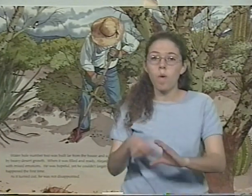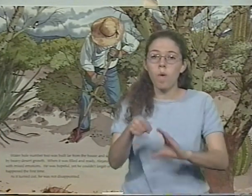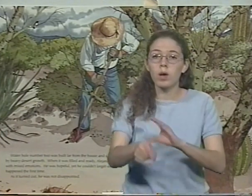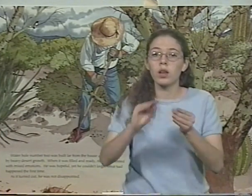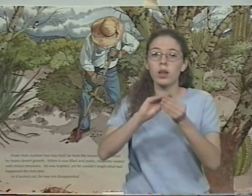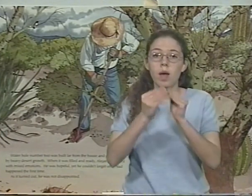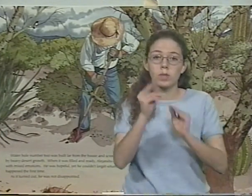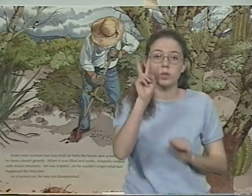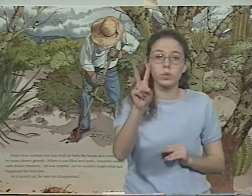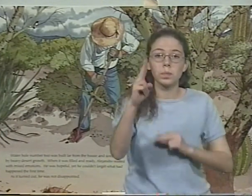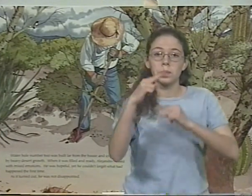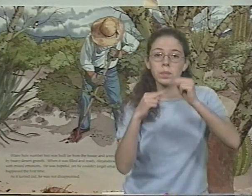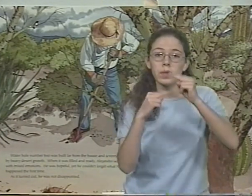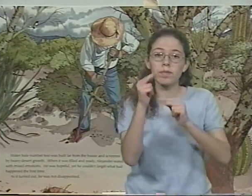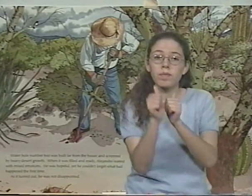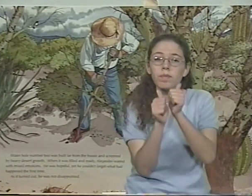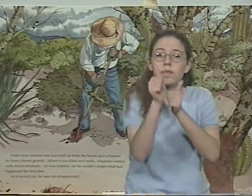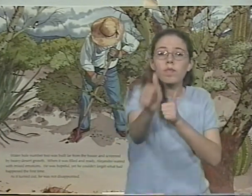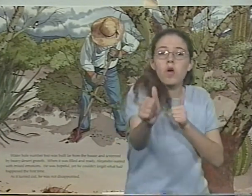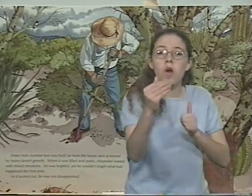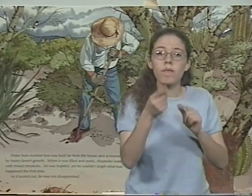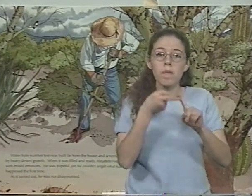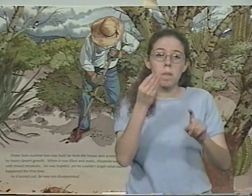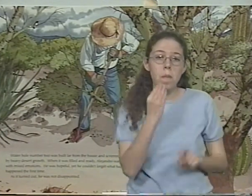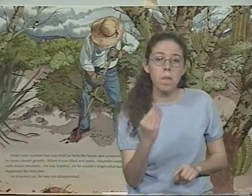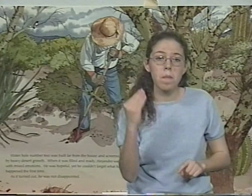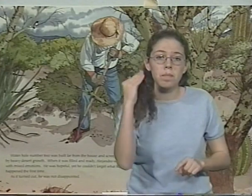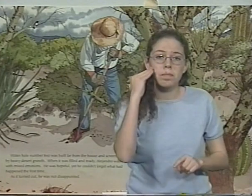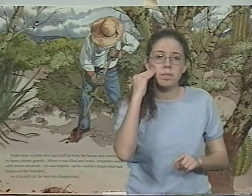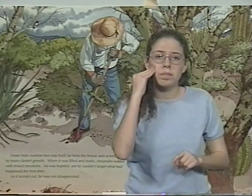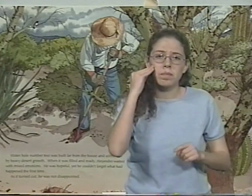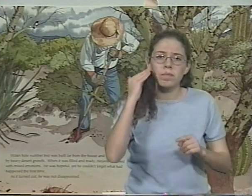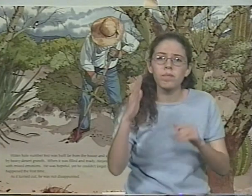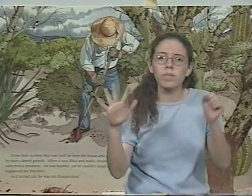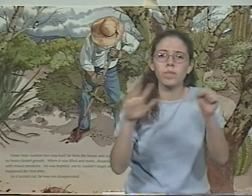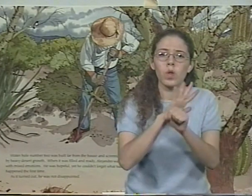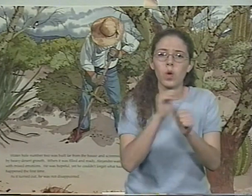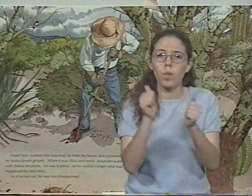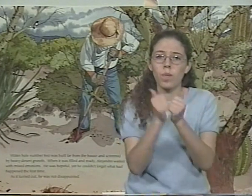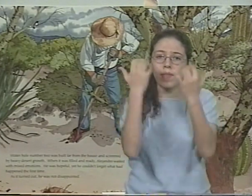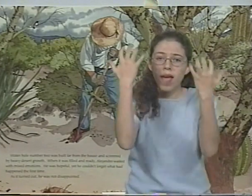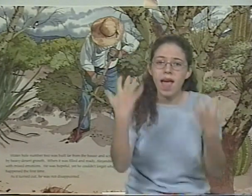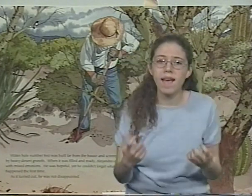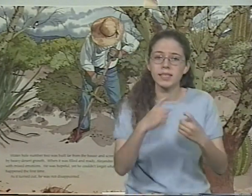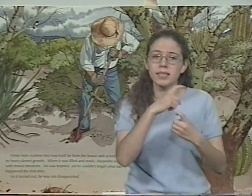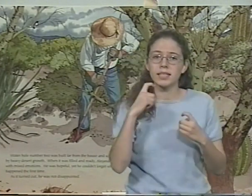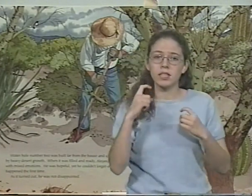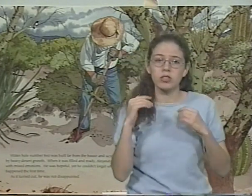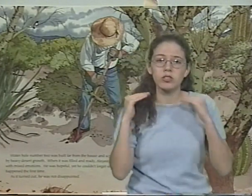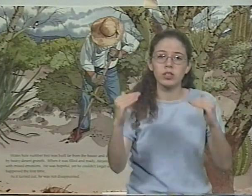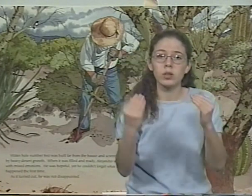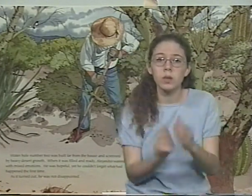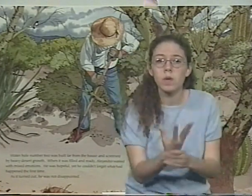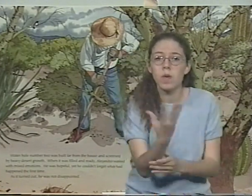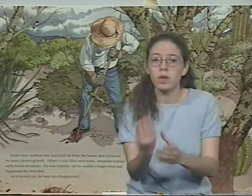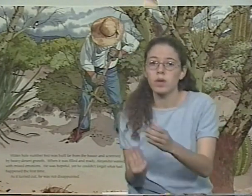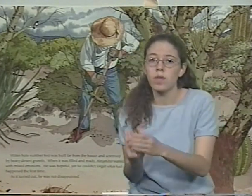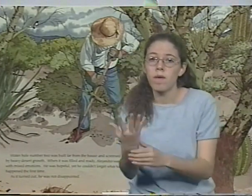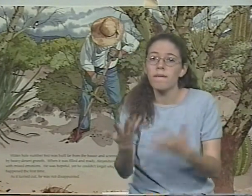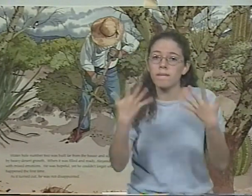Water hole number two was built far from the house and screened by heavy desert growth. When it was filled and ready, Alejandro waited with